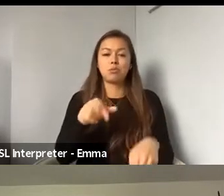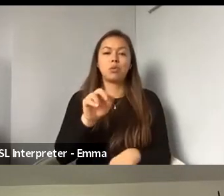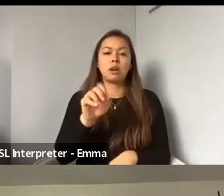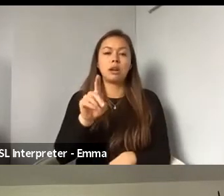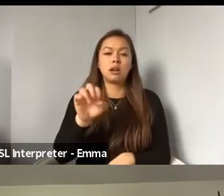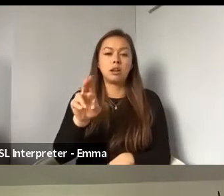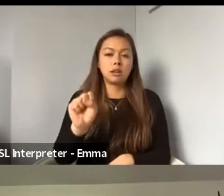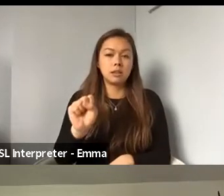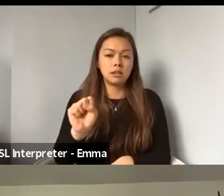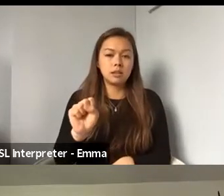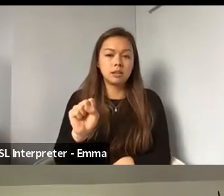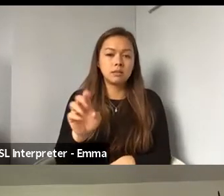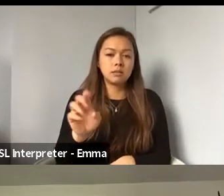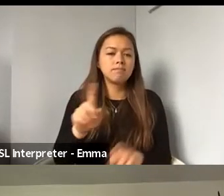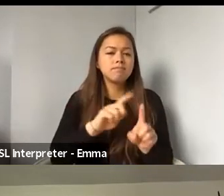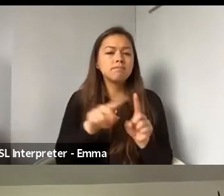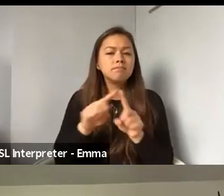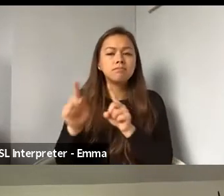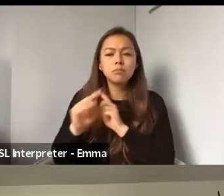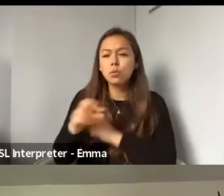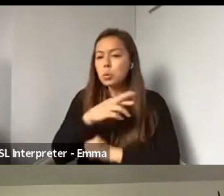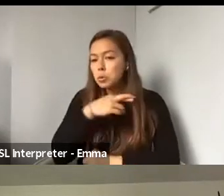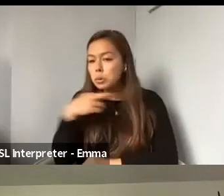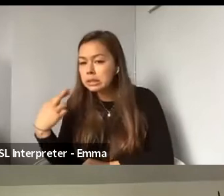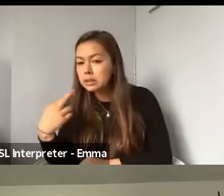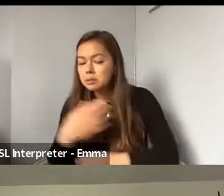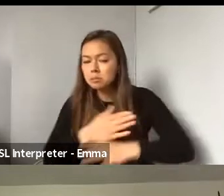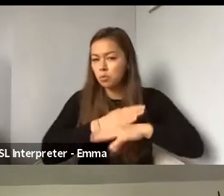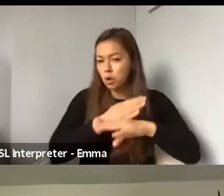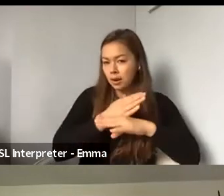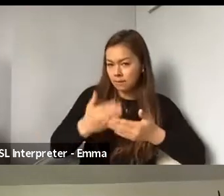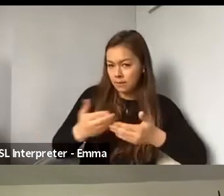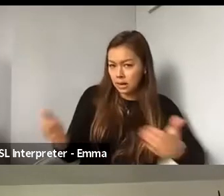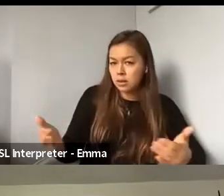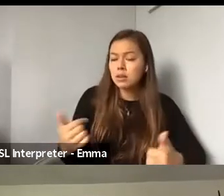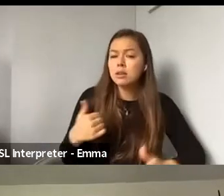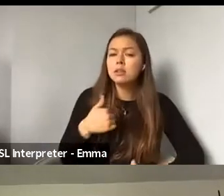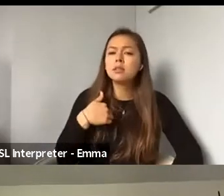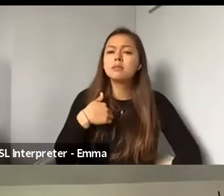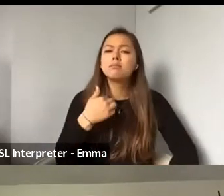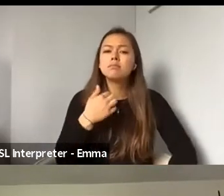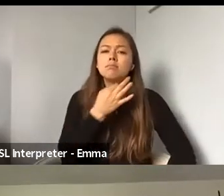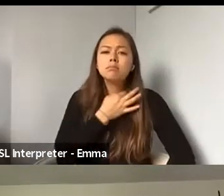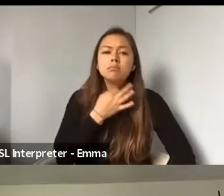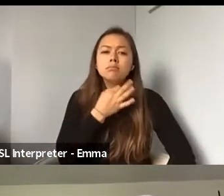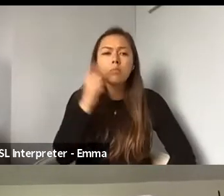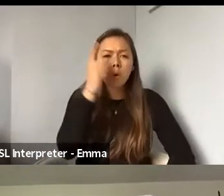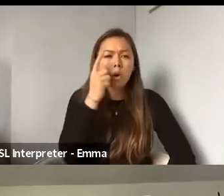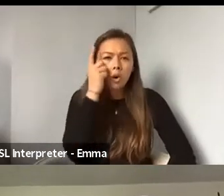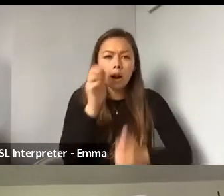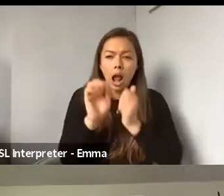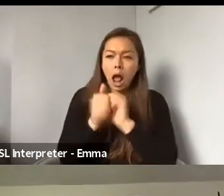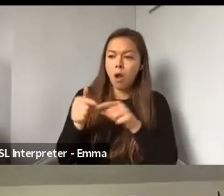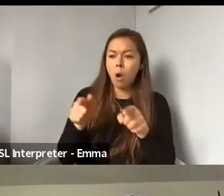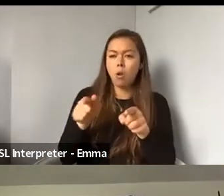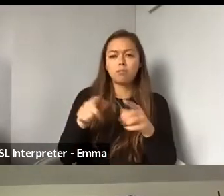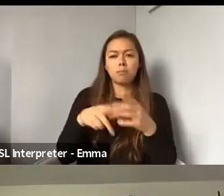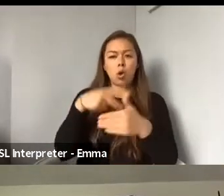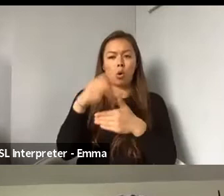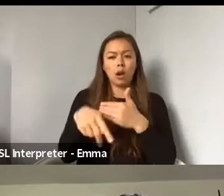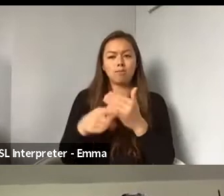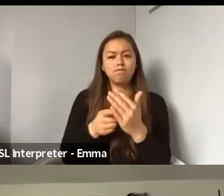risk/protective factors. I'm wondering how the program holistically addresses structural violence, for example, structural racism, colonialism,